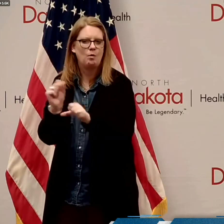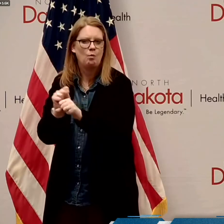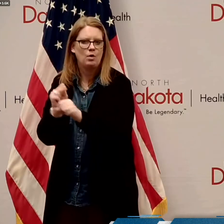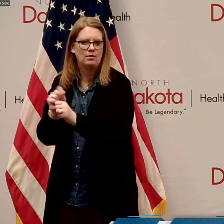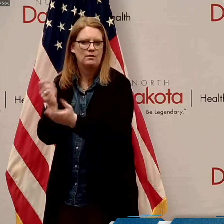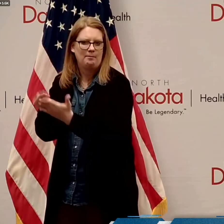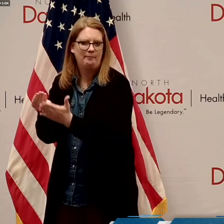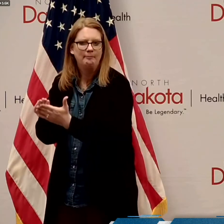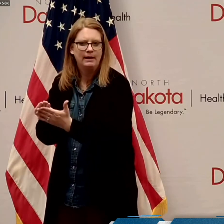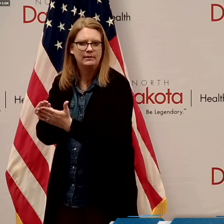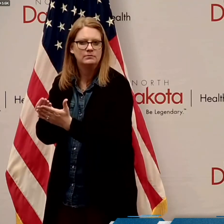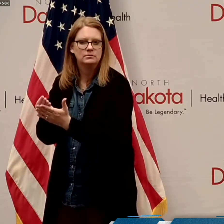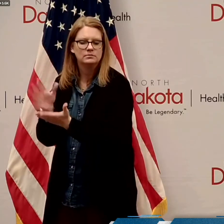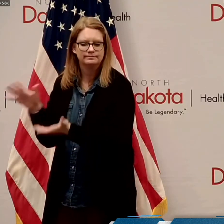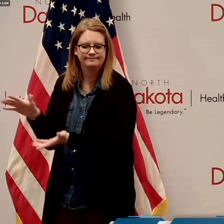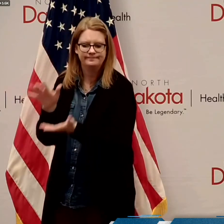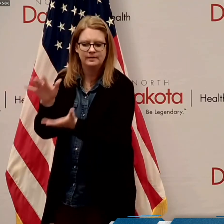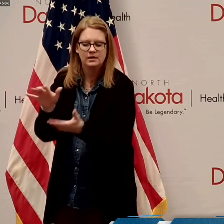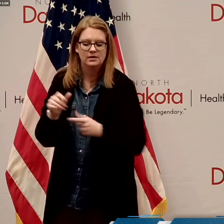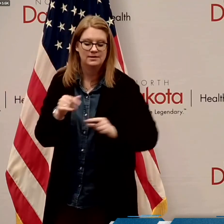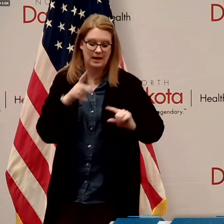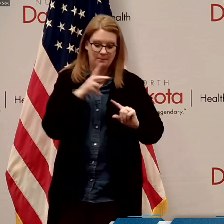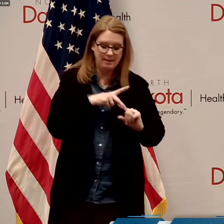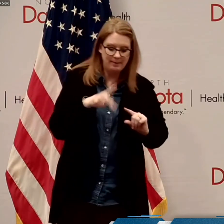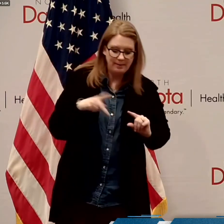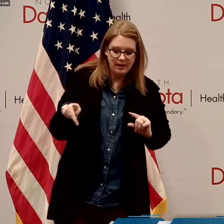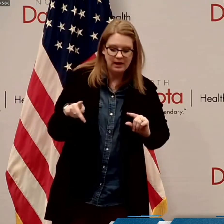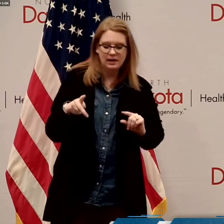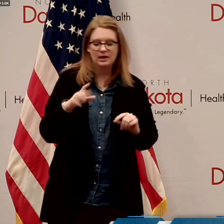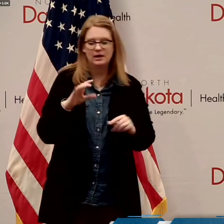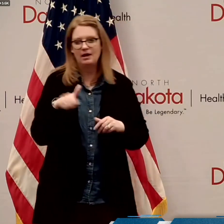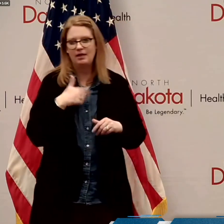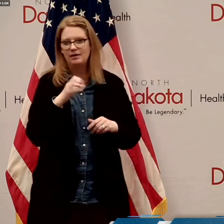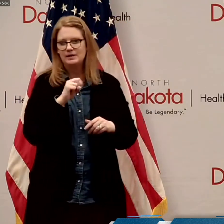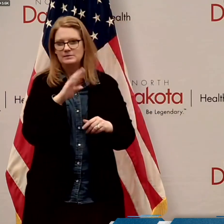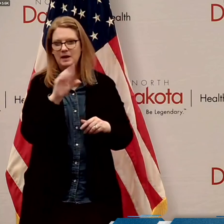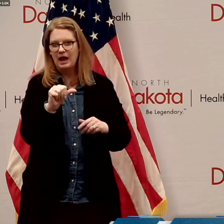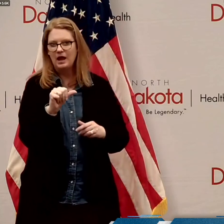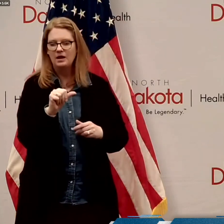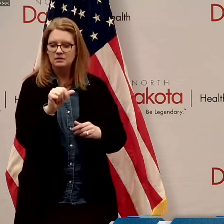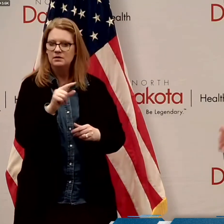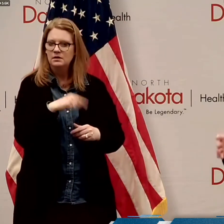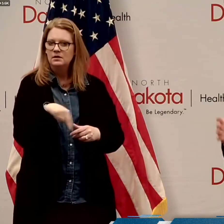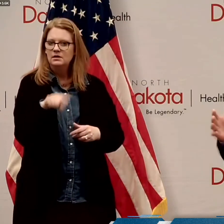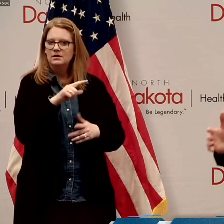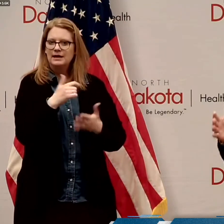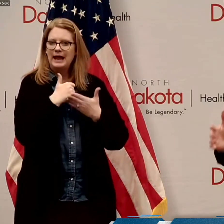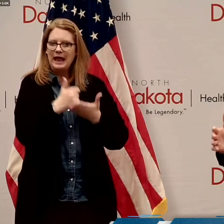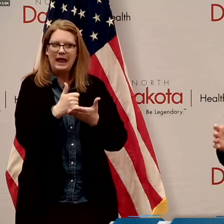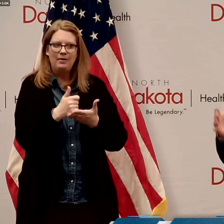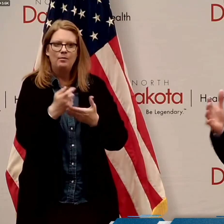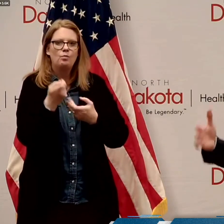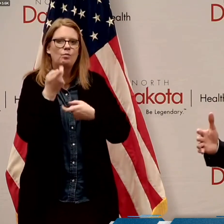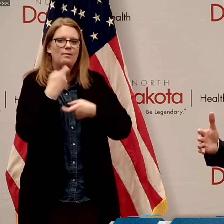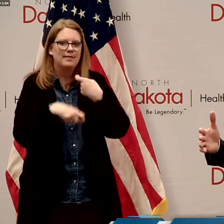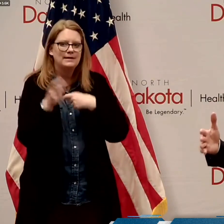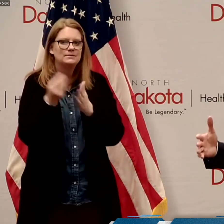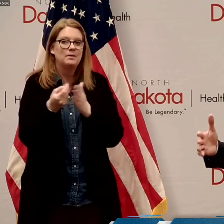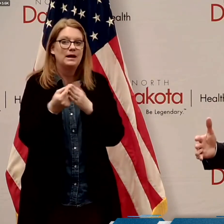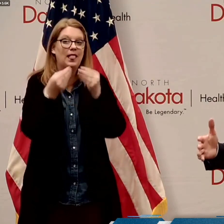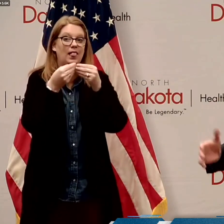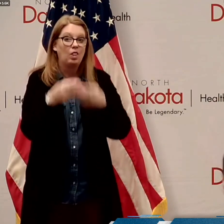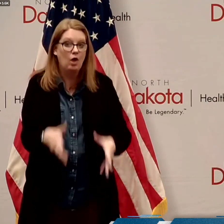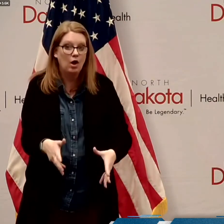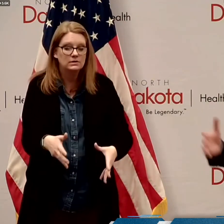of these payroll protection plans and some of the other SBA things might help kind of replace lost revenue that occurred during these